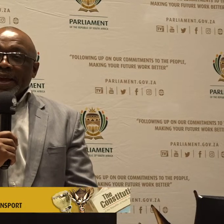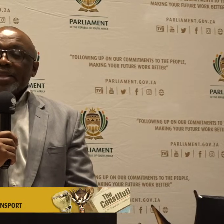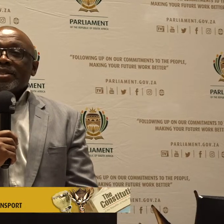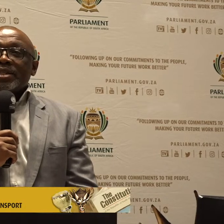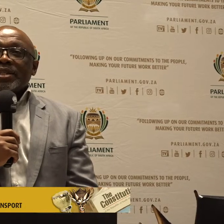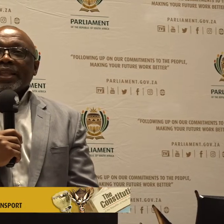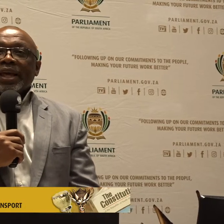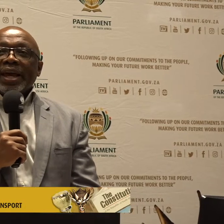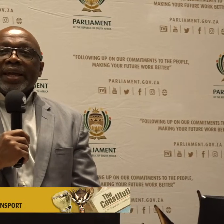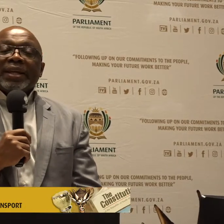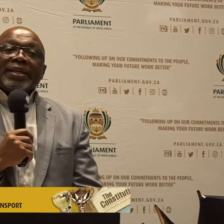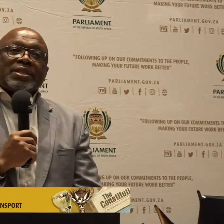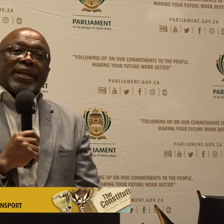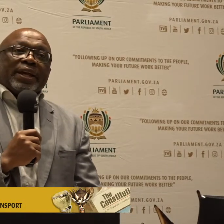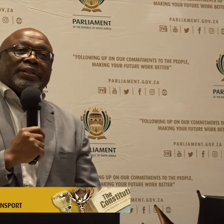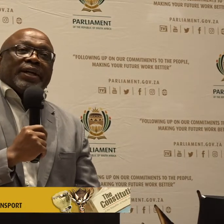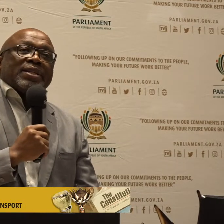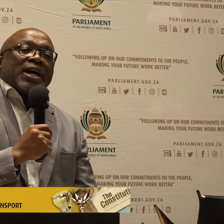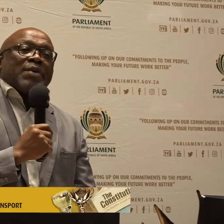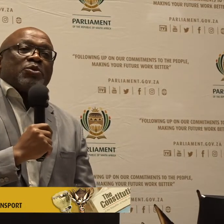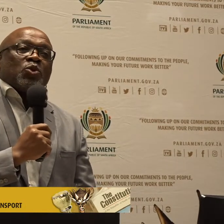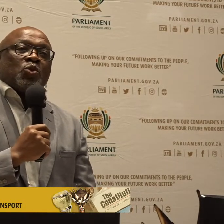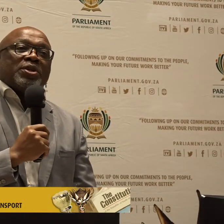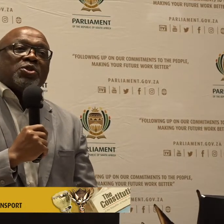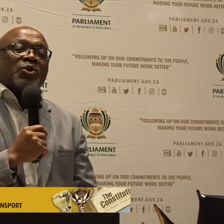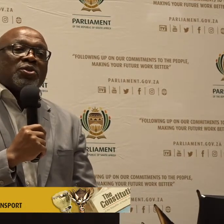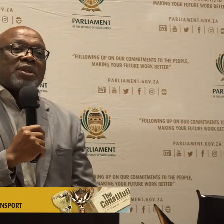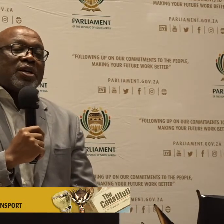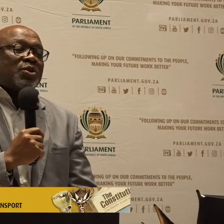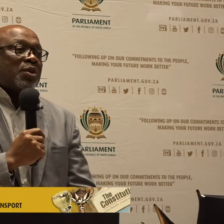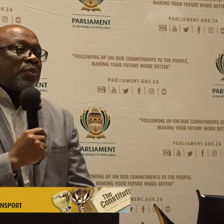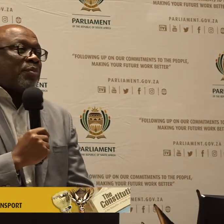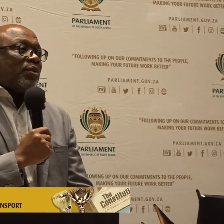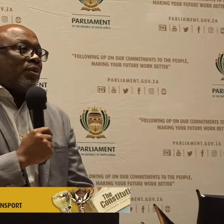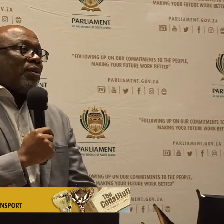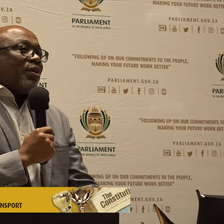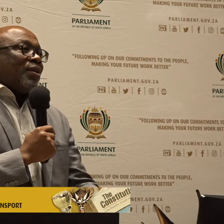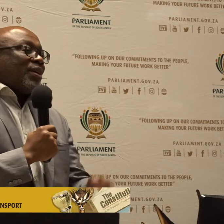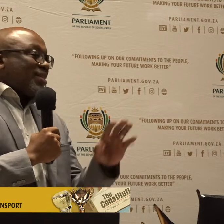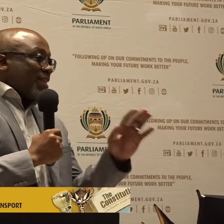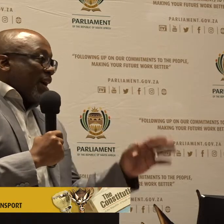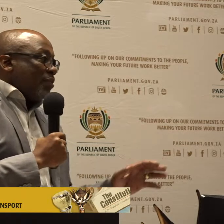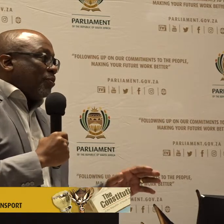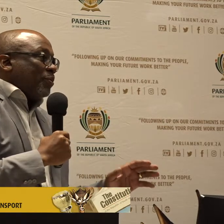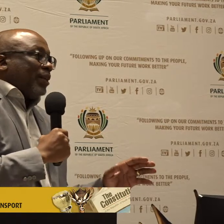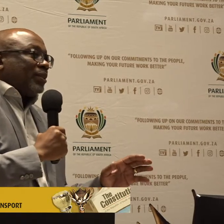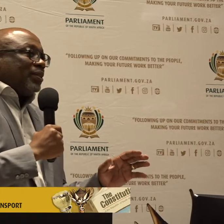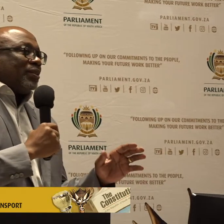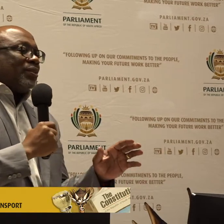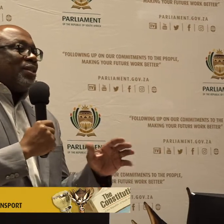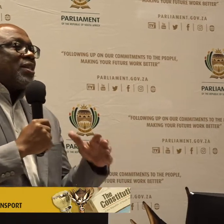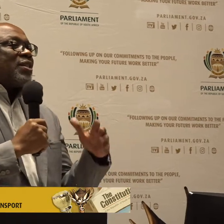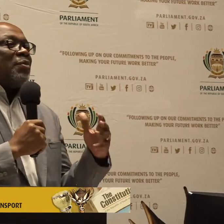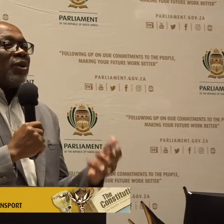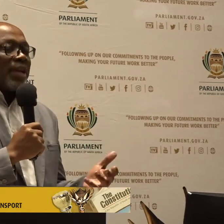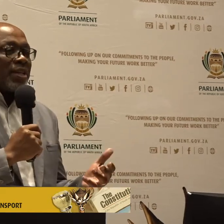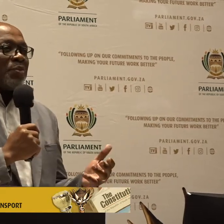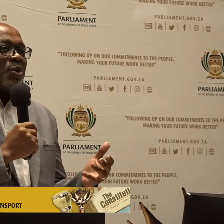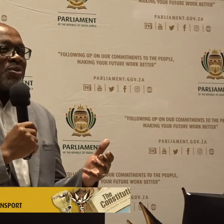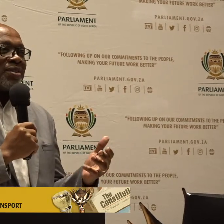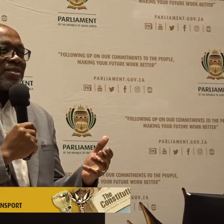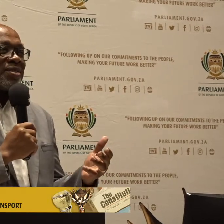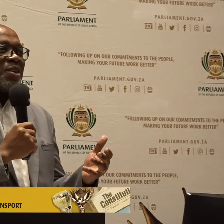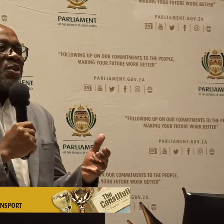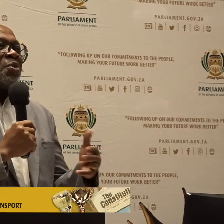and sitting there and listening at times you wish you could say to the people it's enough but it's a